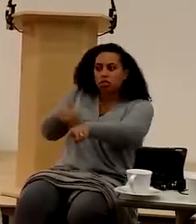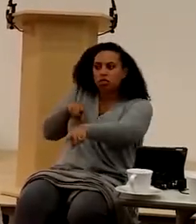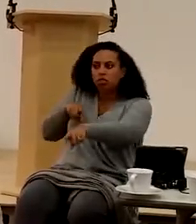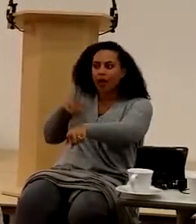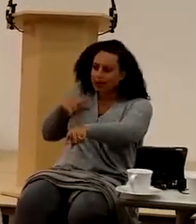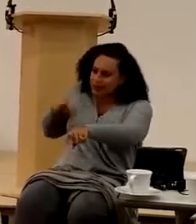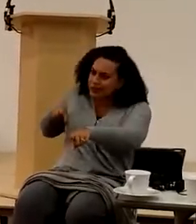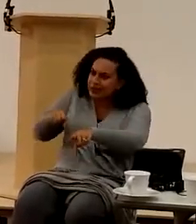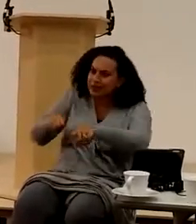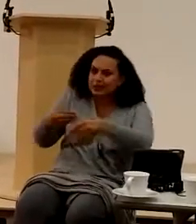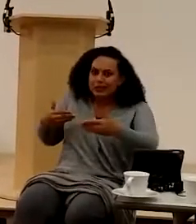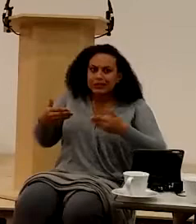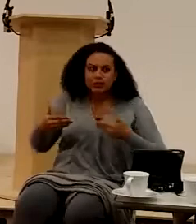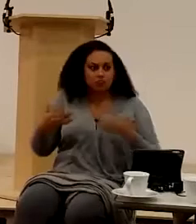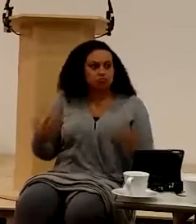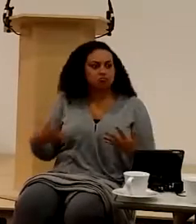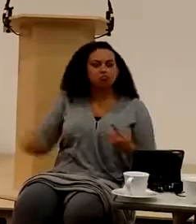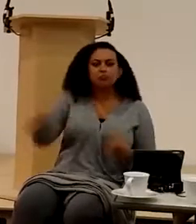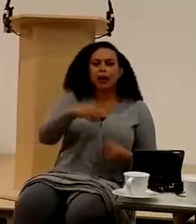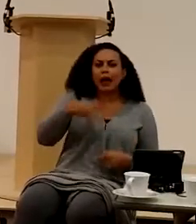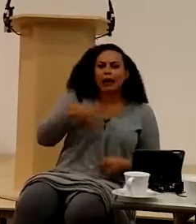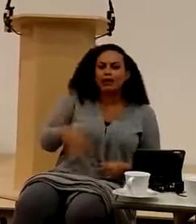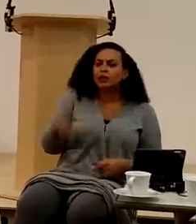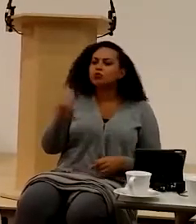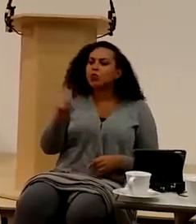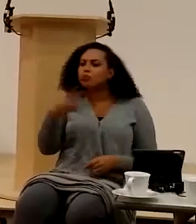actually taken it away from